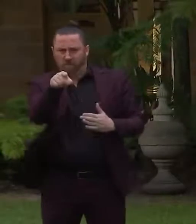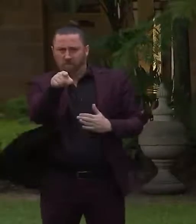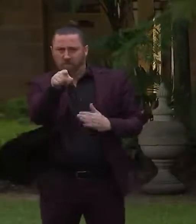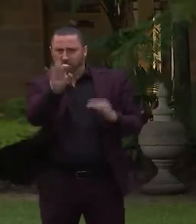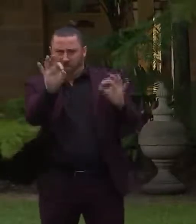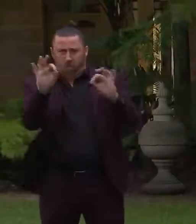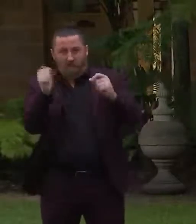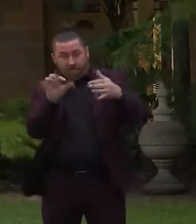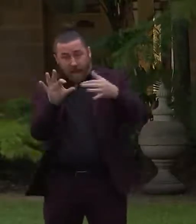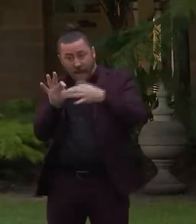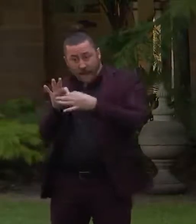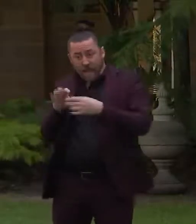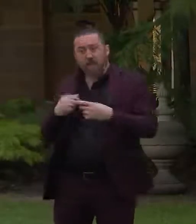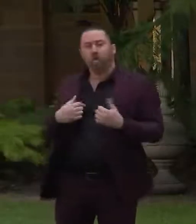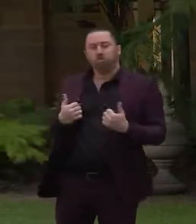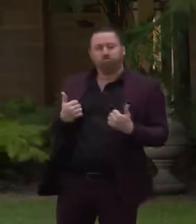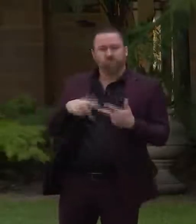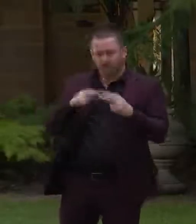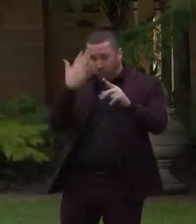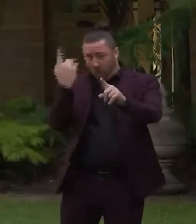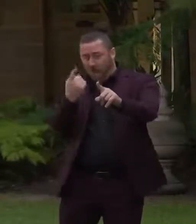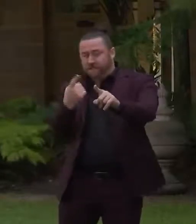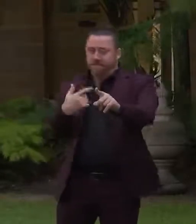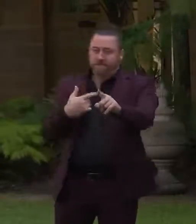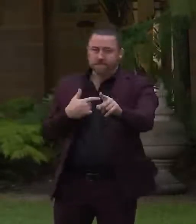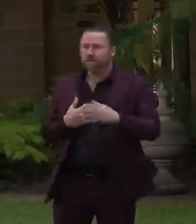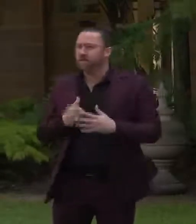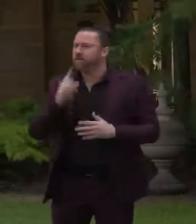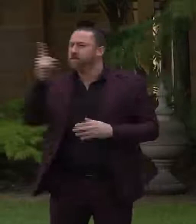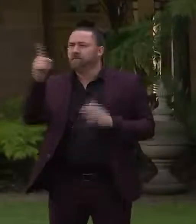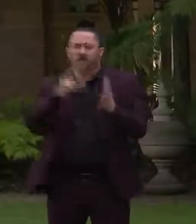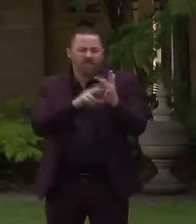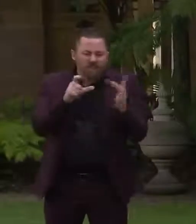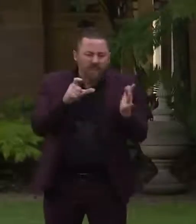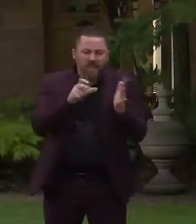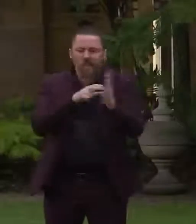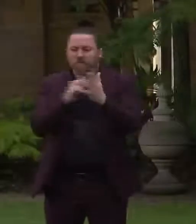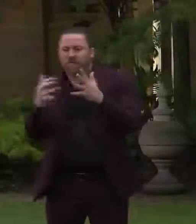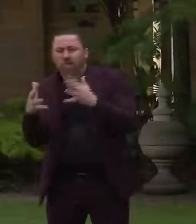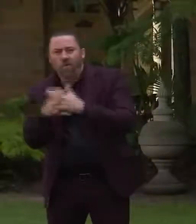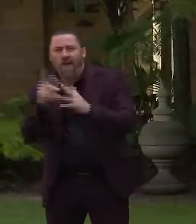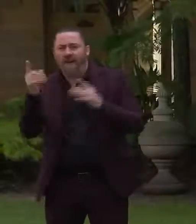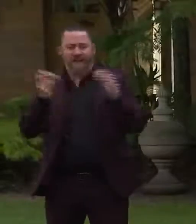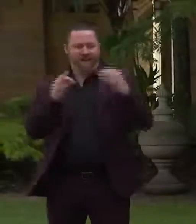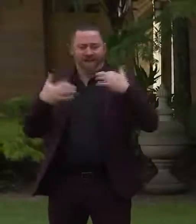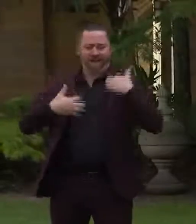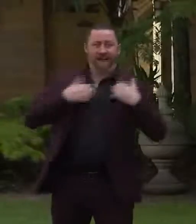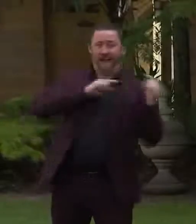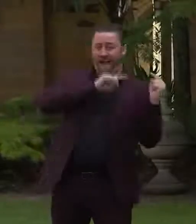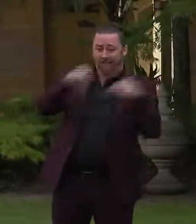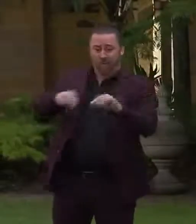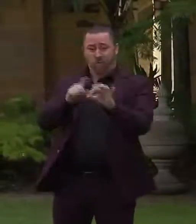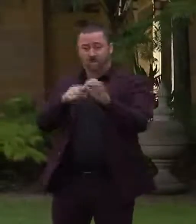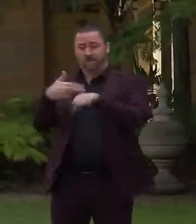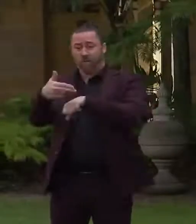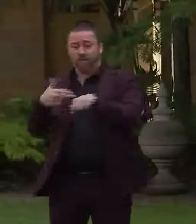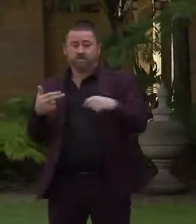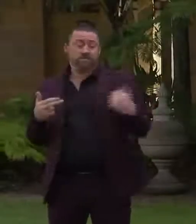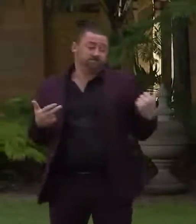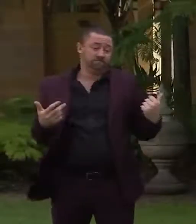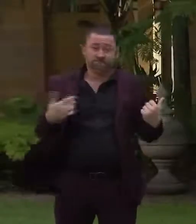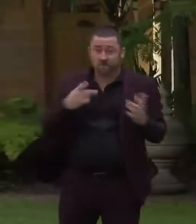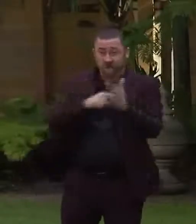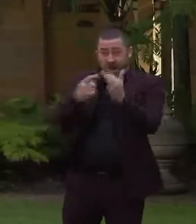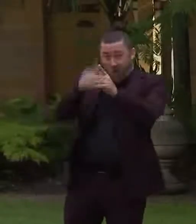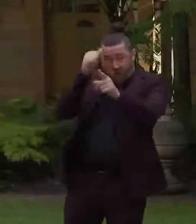looking positive. What do you say to people from, say, Victoria or New South Wales or elsewhere in Australia who are planning to come here? Well, we'll be making those decisions